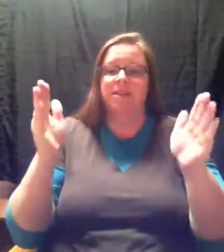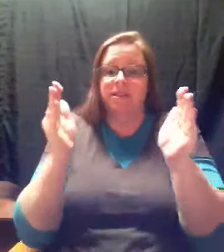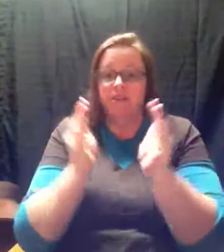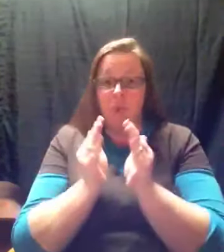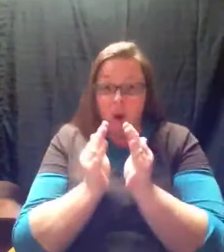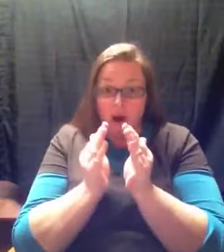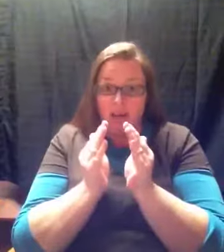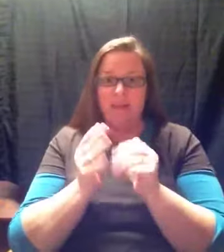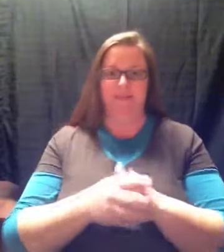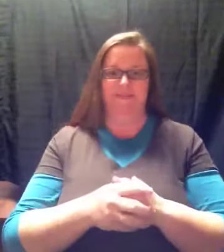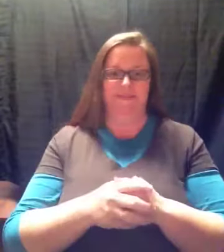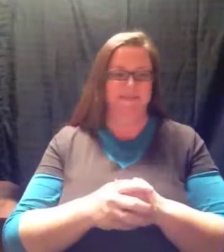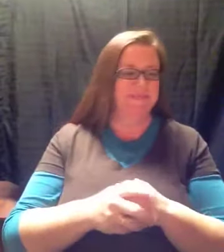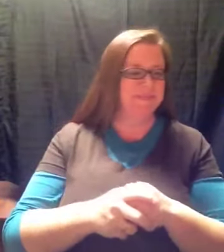that's small?